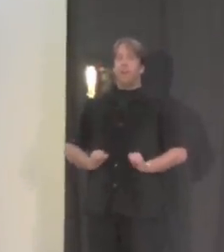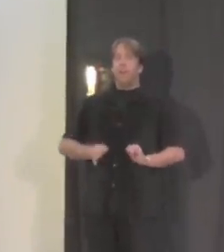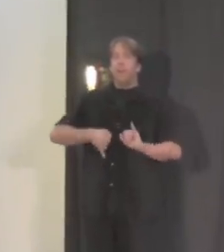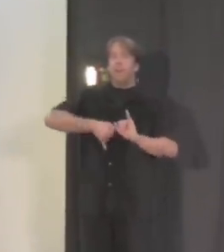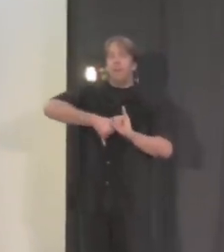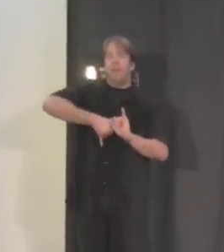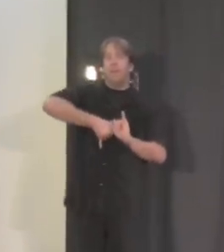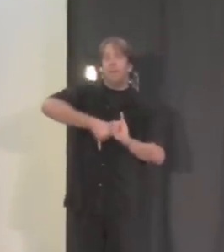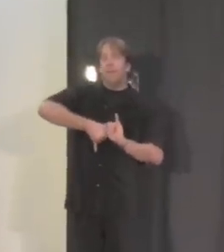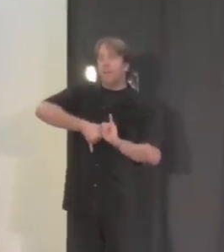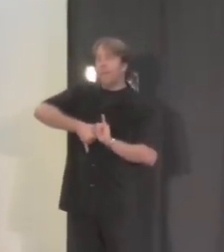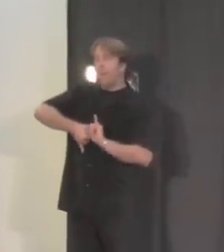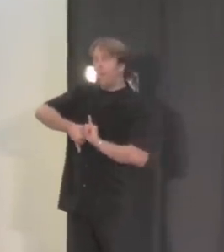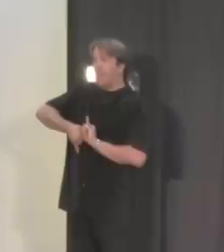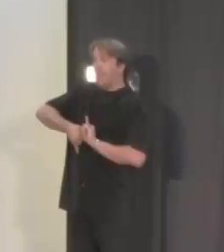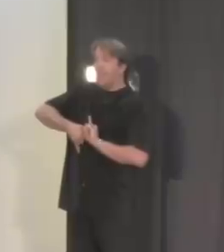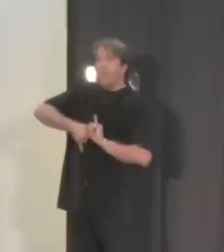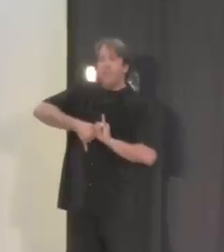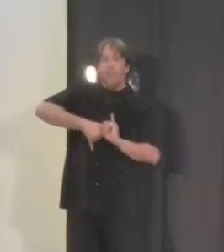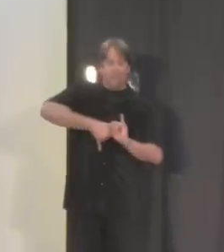I am an interpreter.